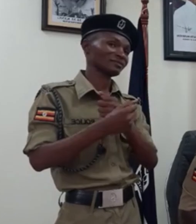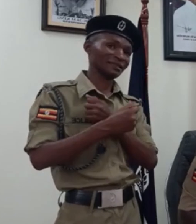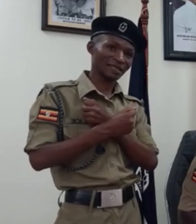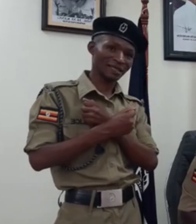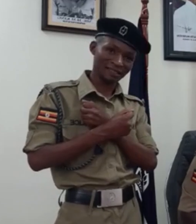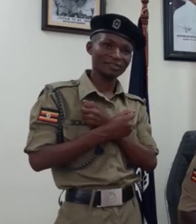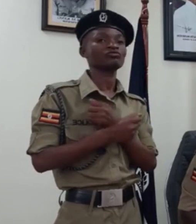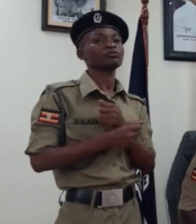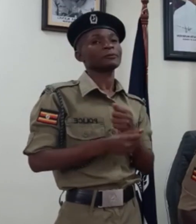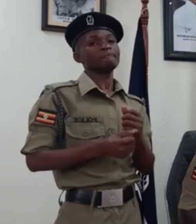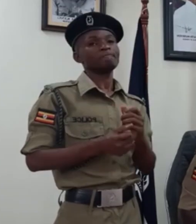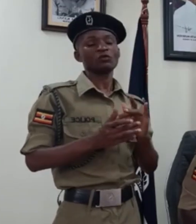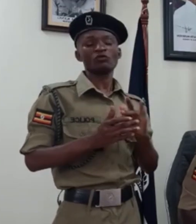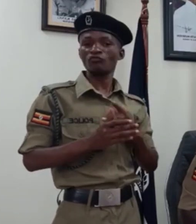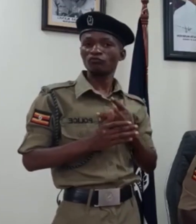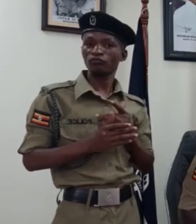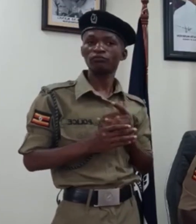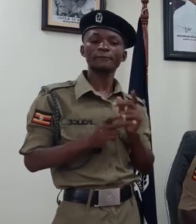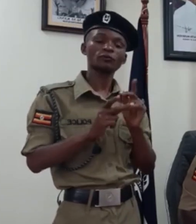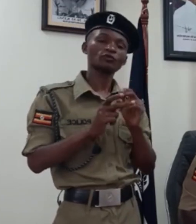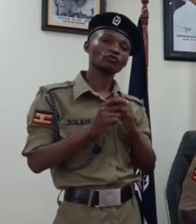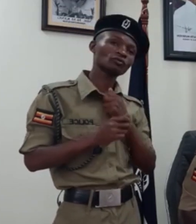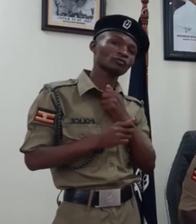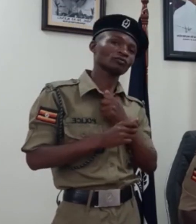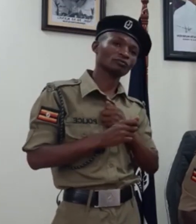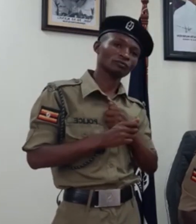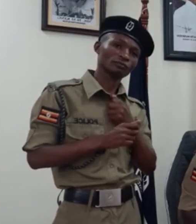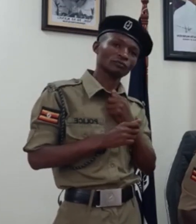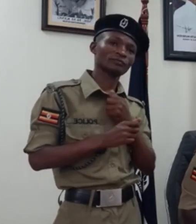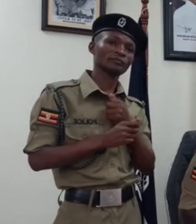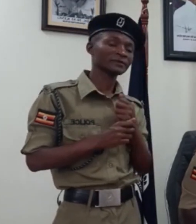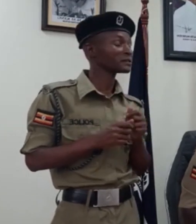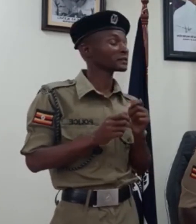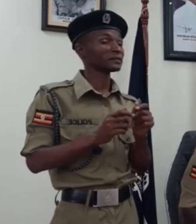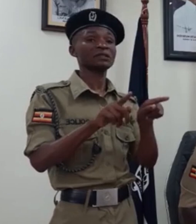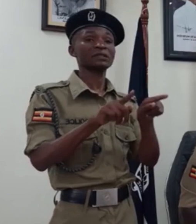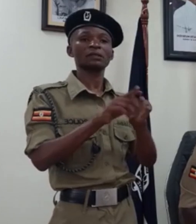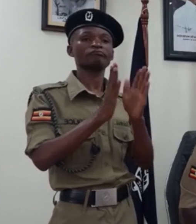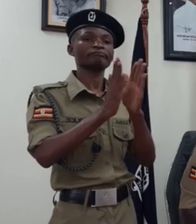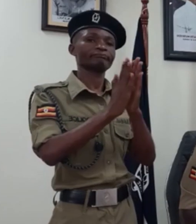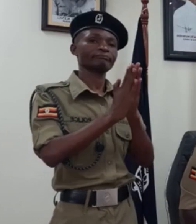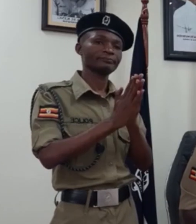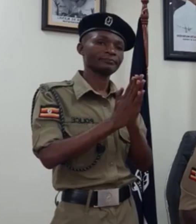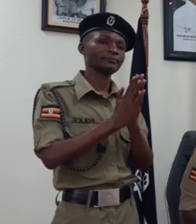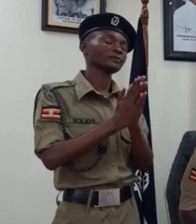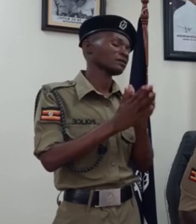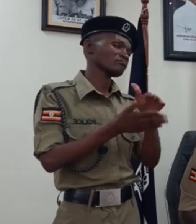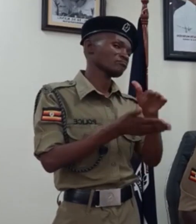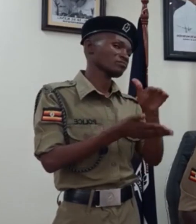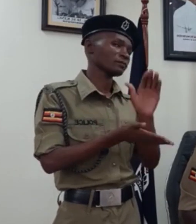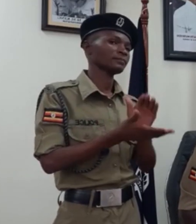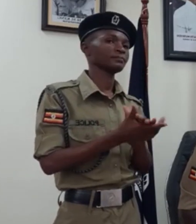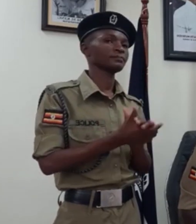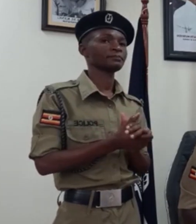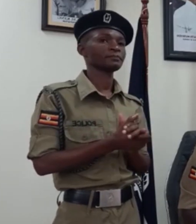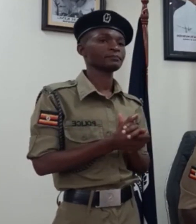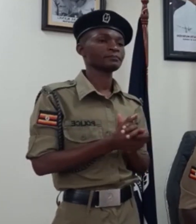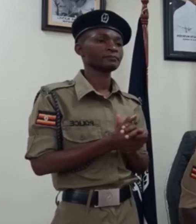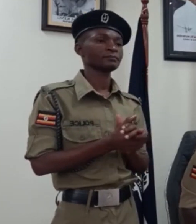olw'okutusaasira n'obubaka obungi bwe buti